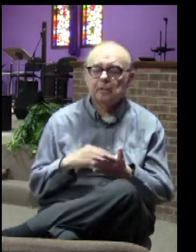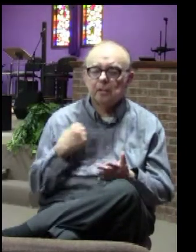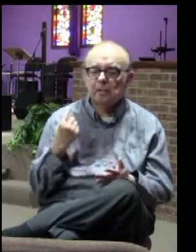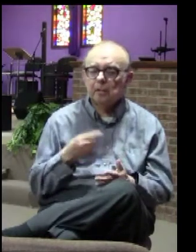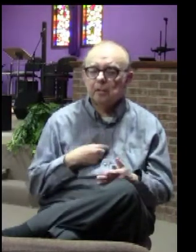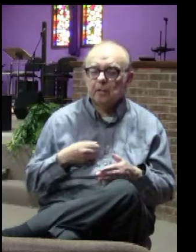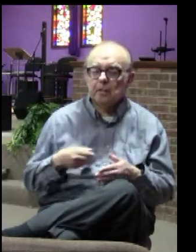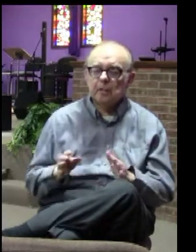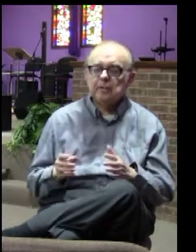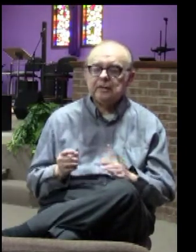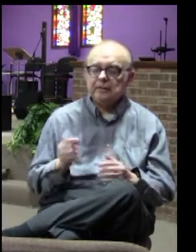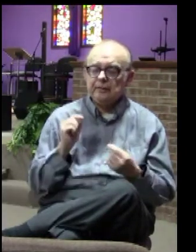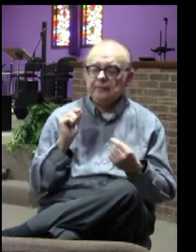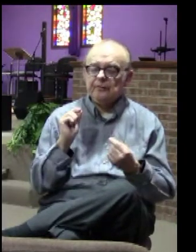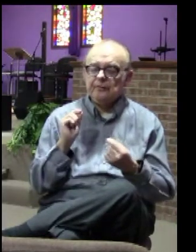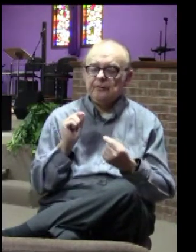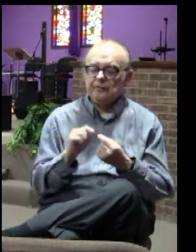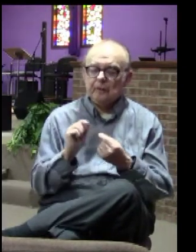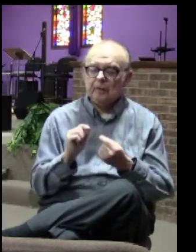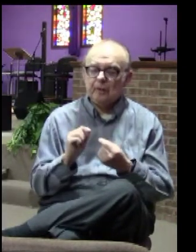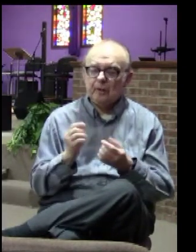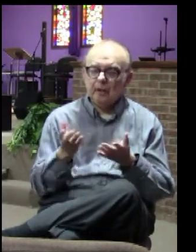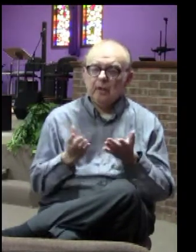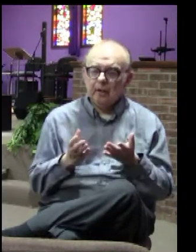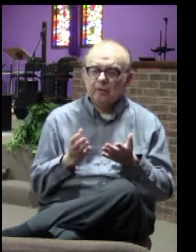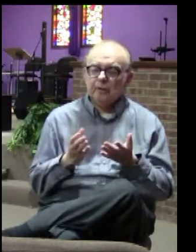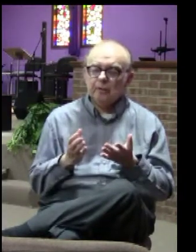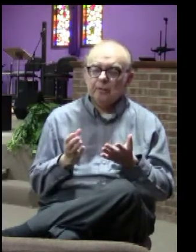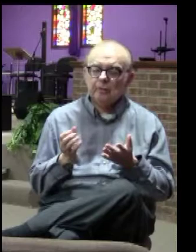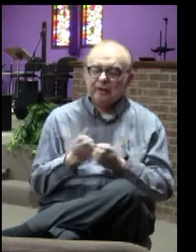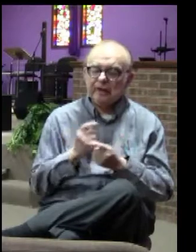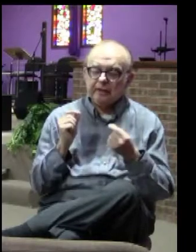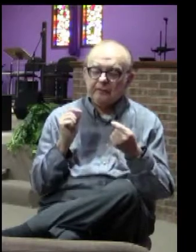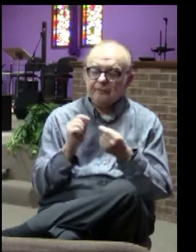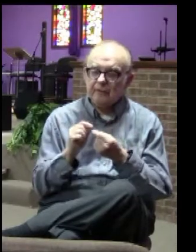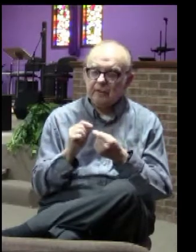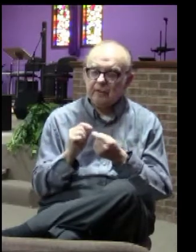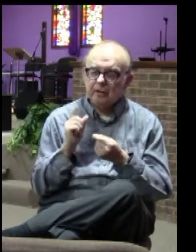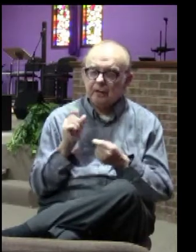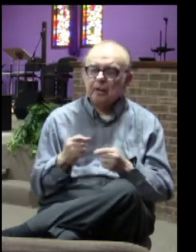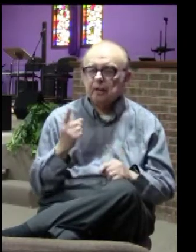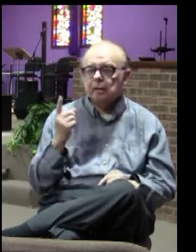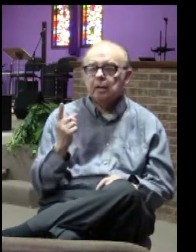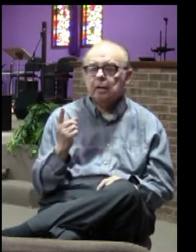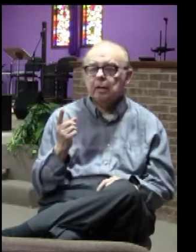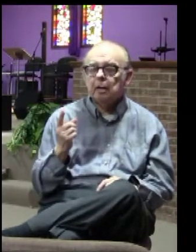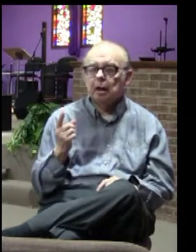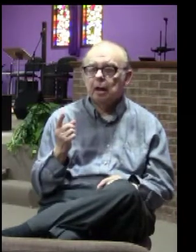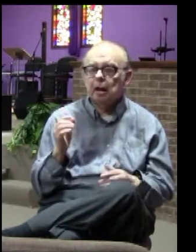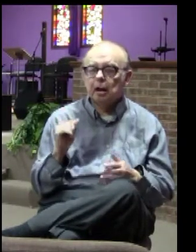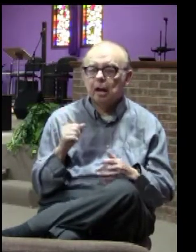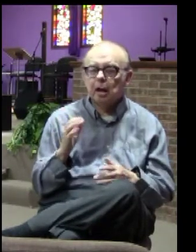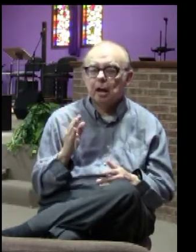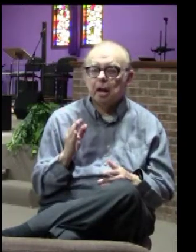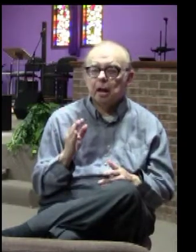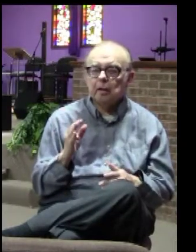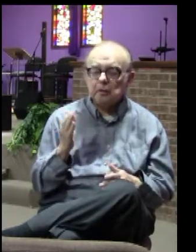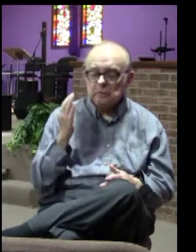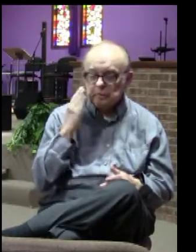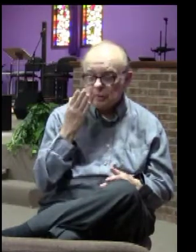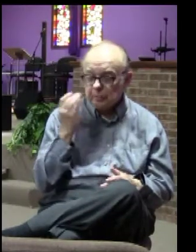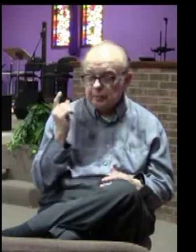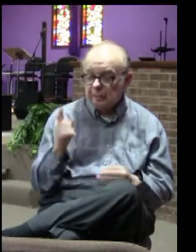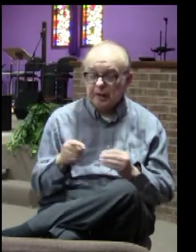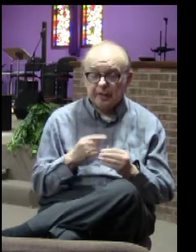Sometimes when we allow vengeance, or we want to take vengeance, you need to understand God knows better